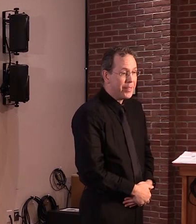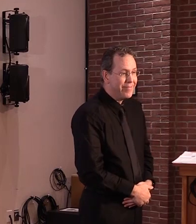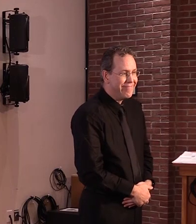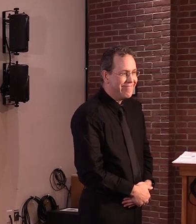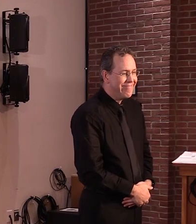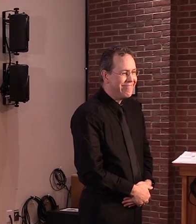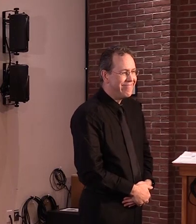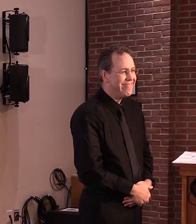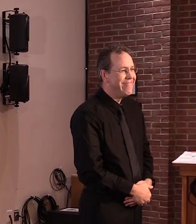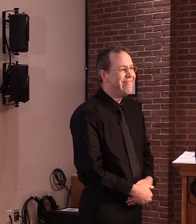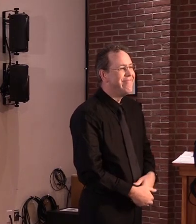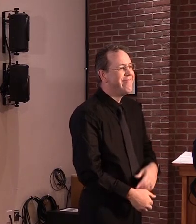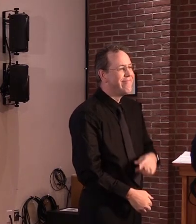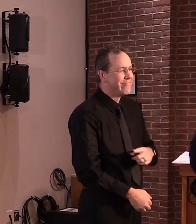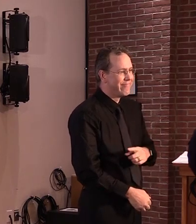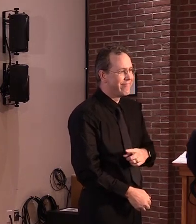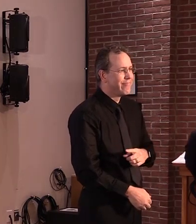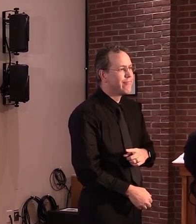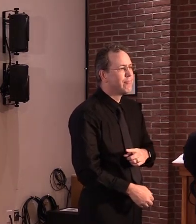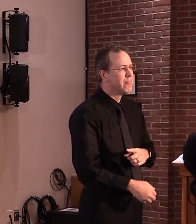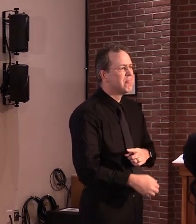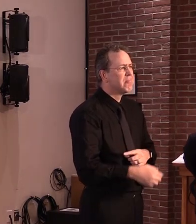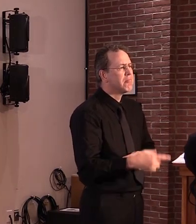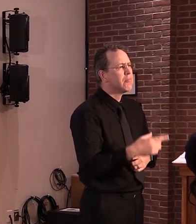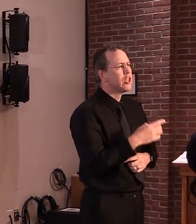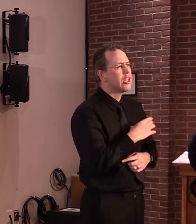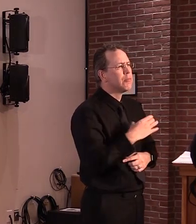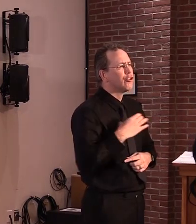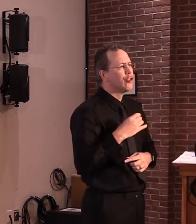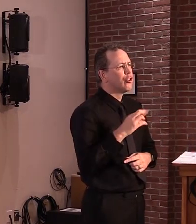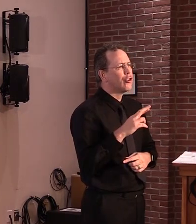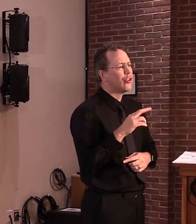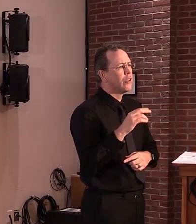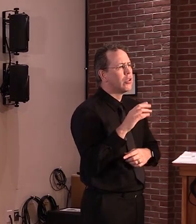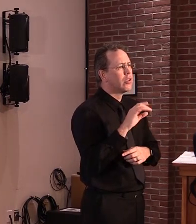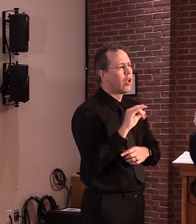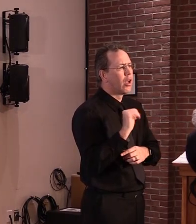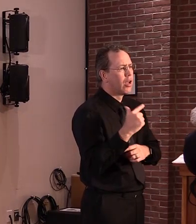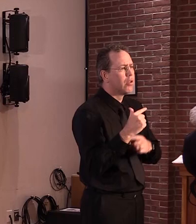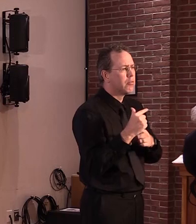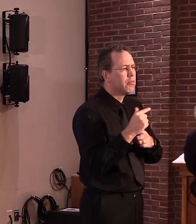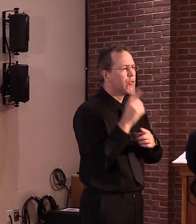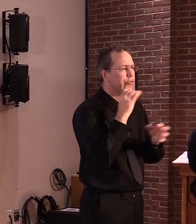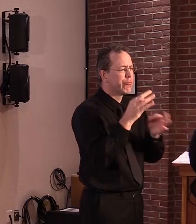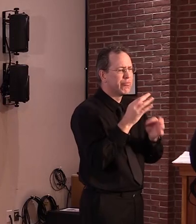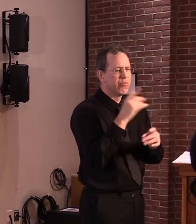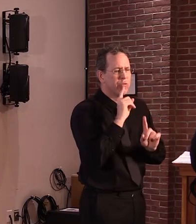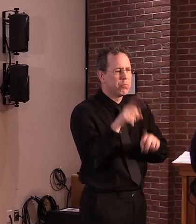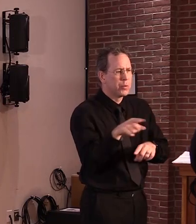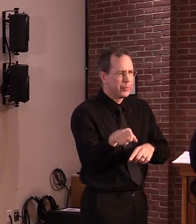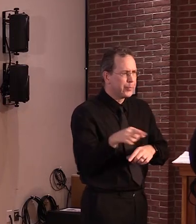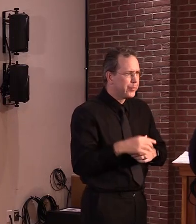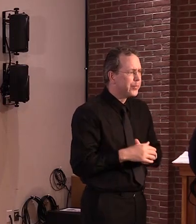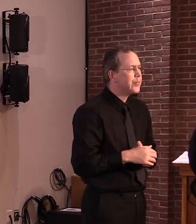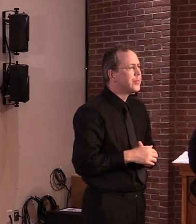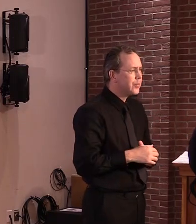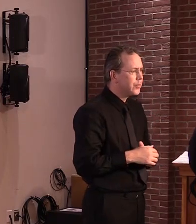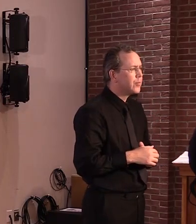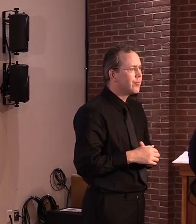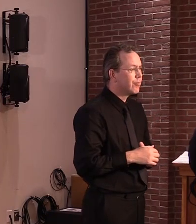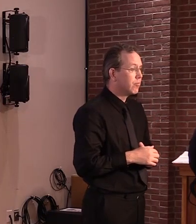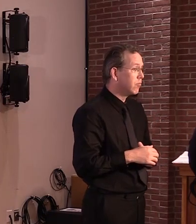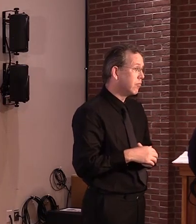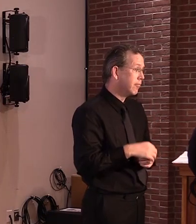Yes, thank you, Governor. We are working within the parameters of